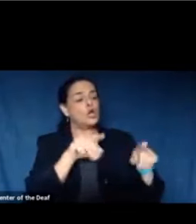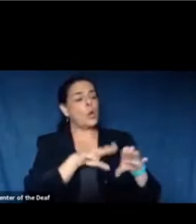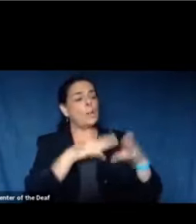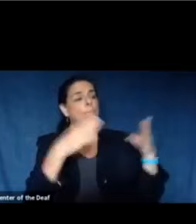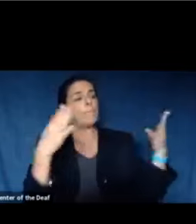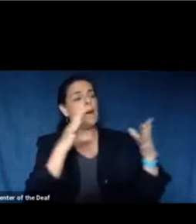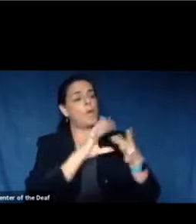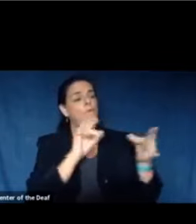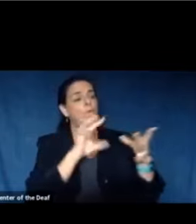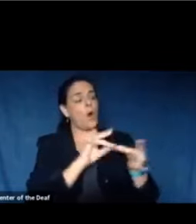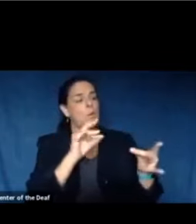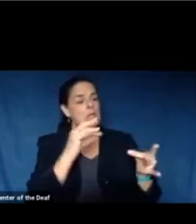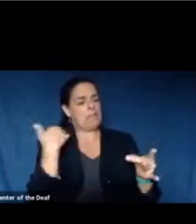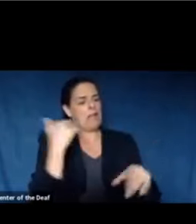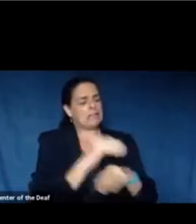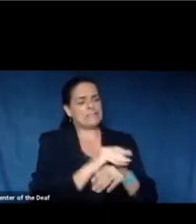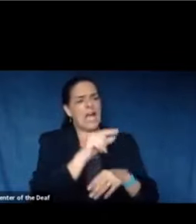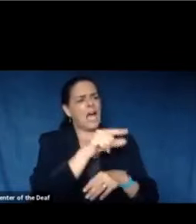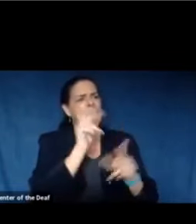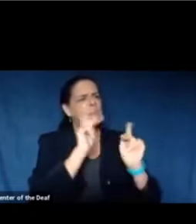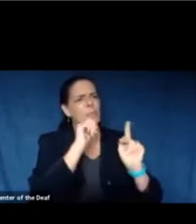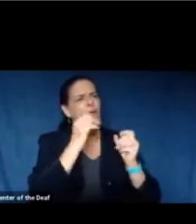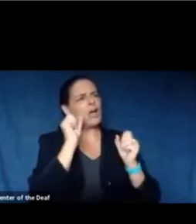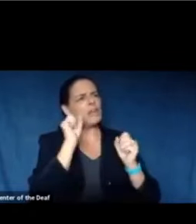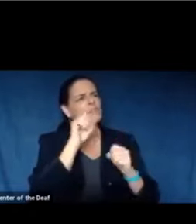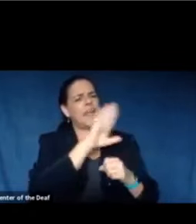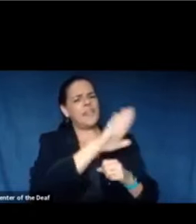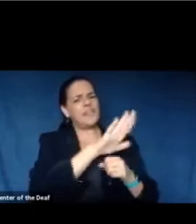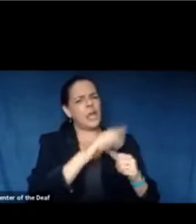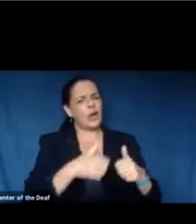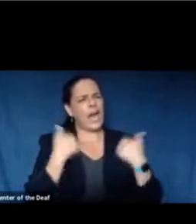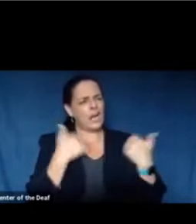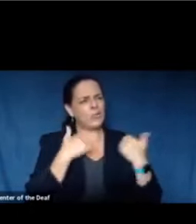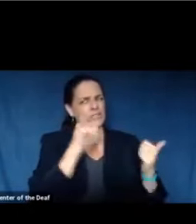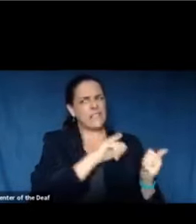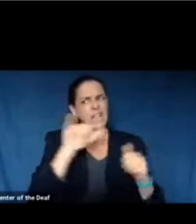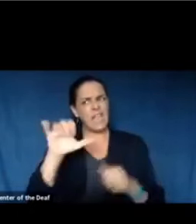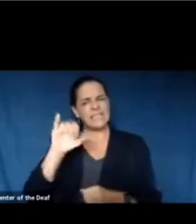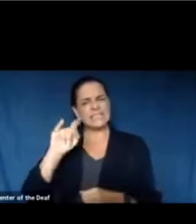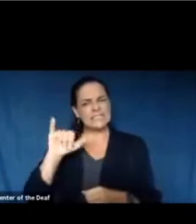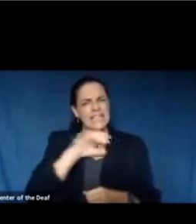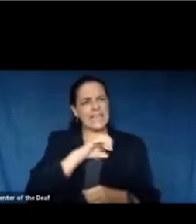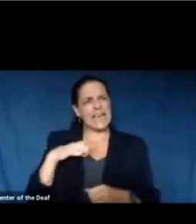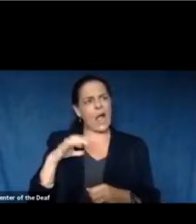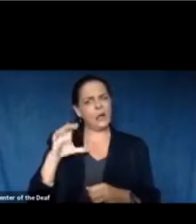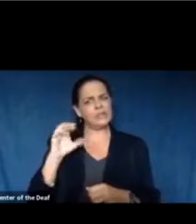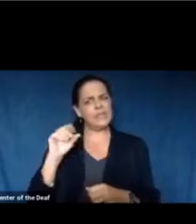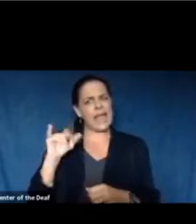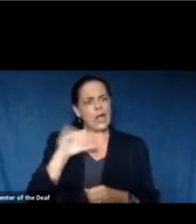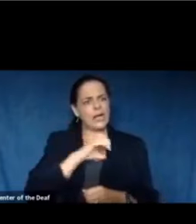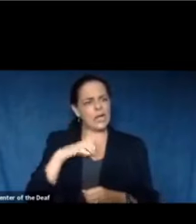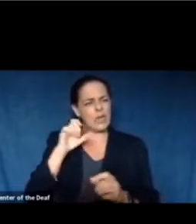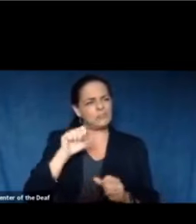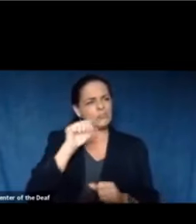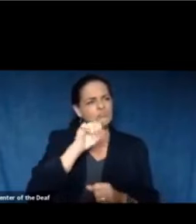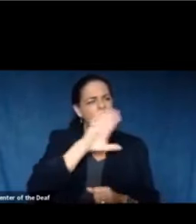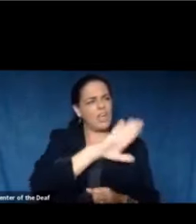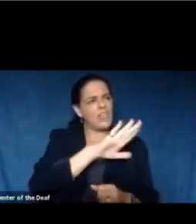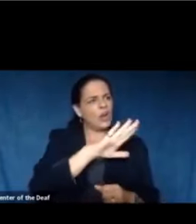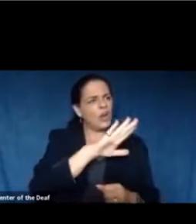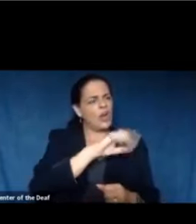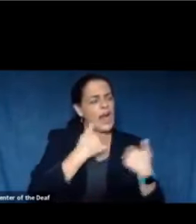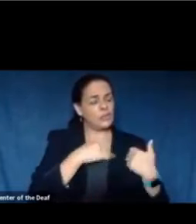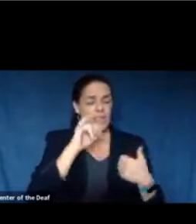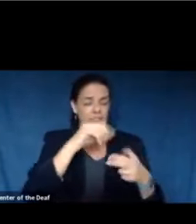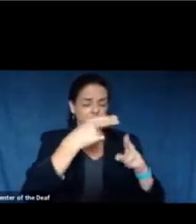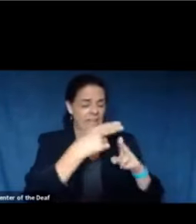their remarks, as they are required at City Council and County Commission. Is that list of names,